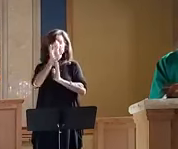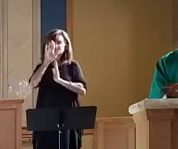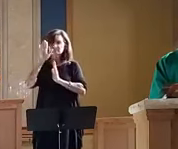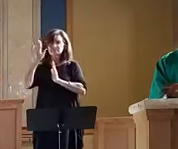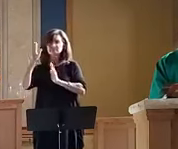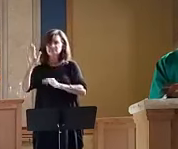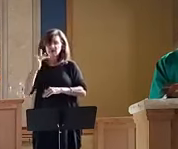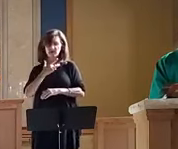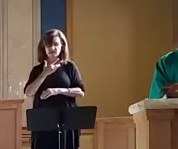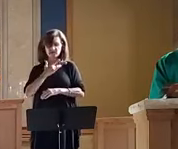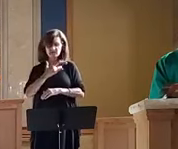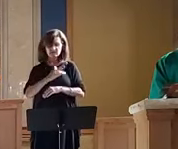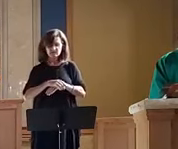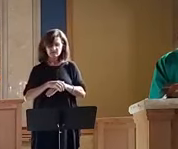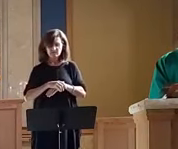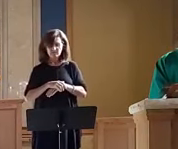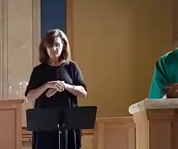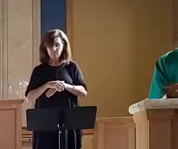hearts,